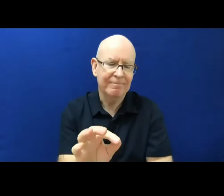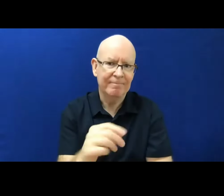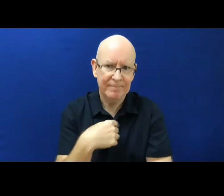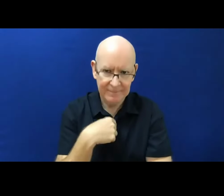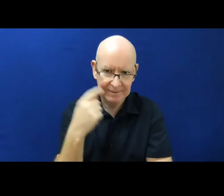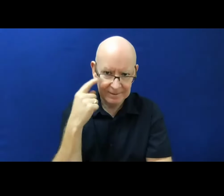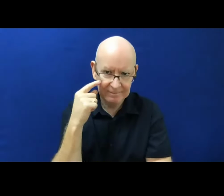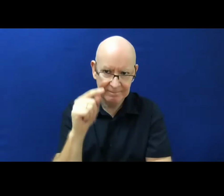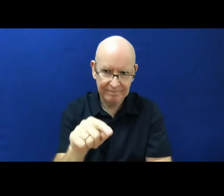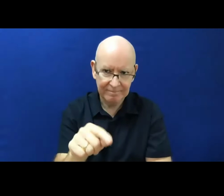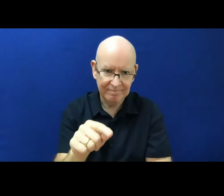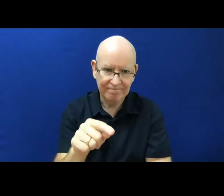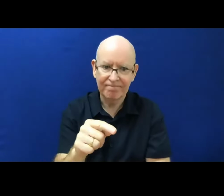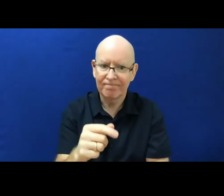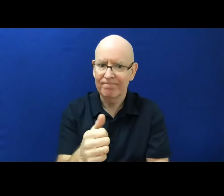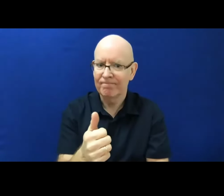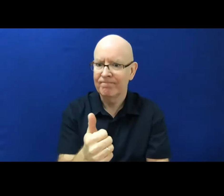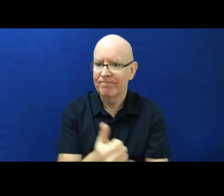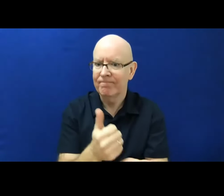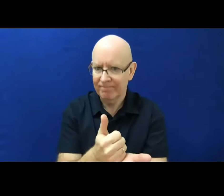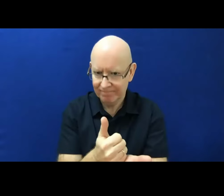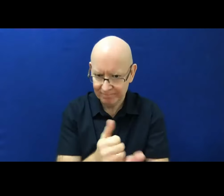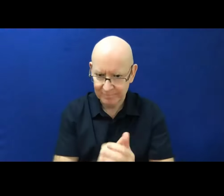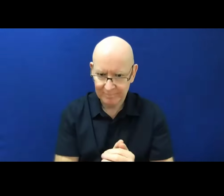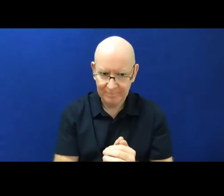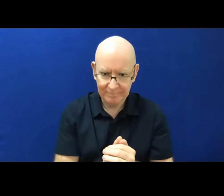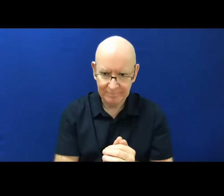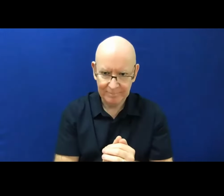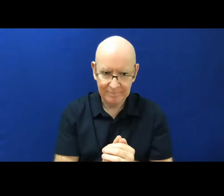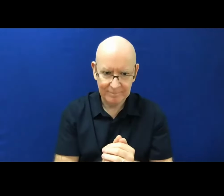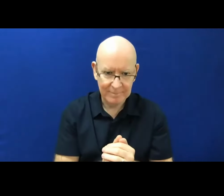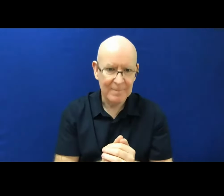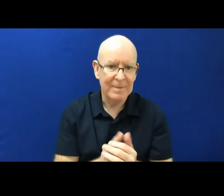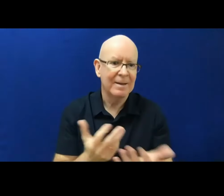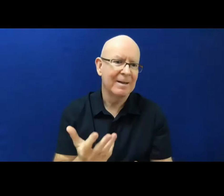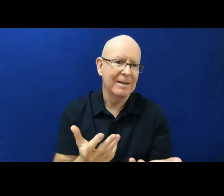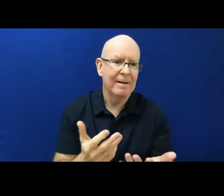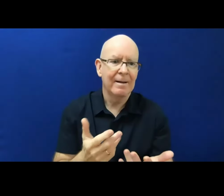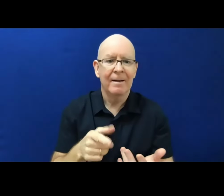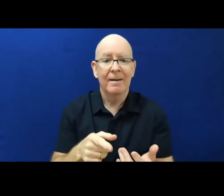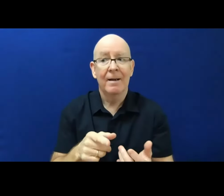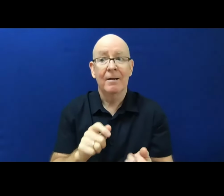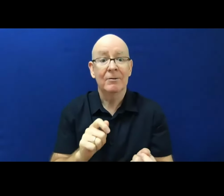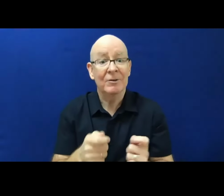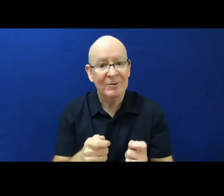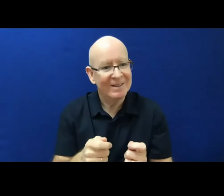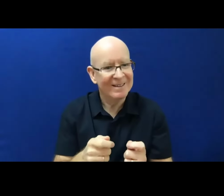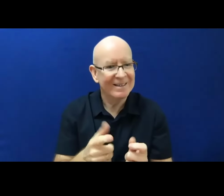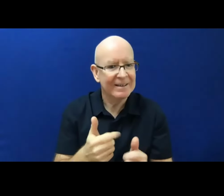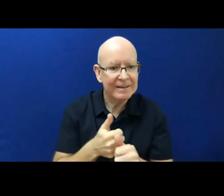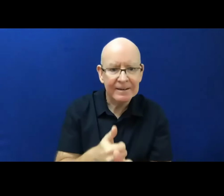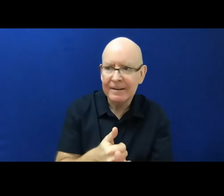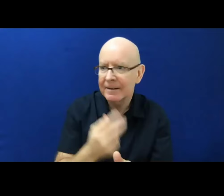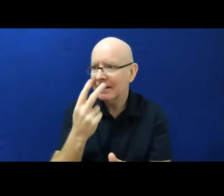The CRPD in the first years, 10 years at least, created incredible opportunities to act and